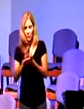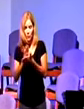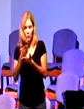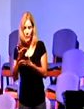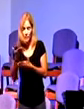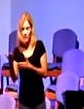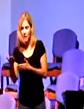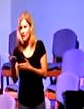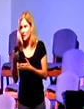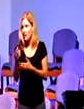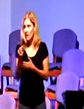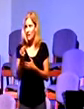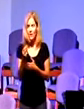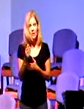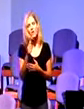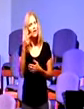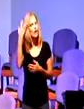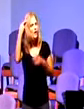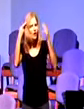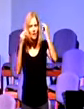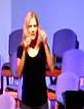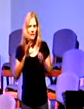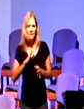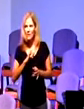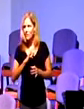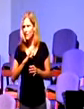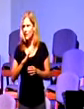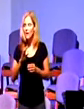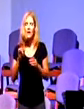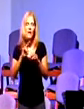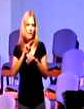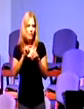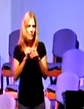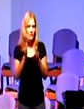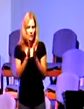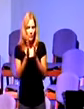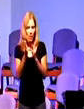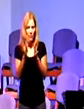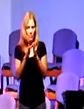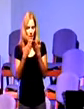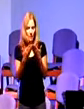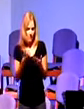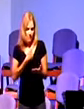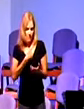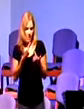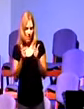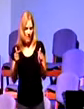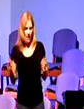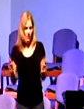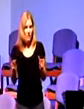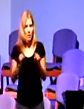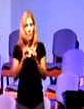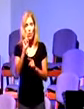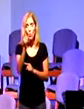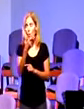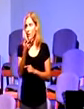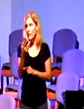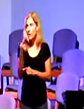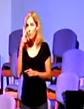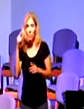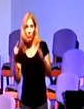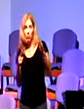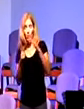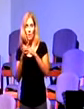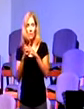supplies, little pink girls' accessories, and of course, the gospel, small Bible in my own language. But the one thing that really stood out to